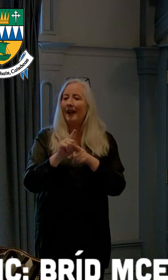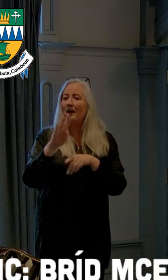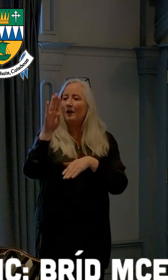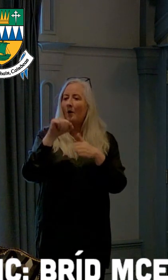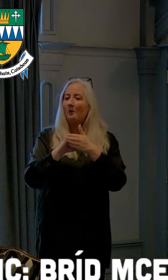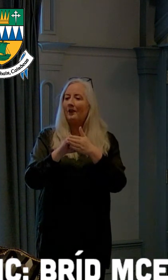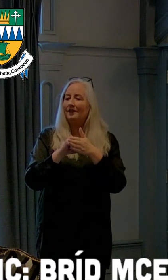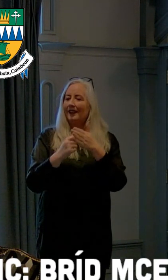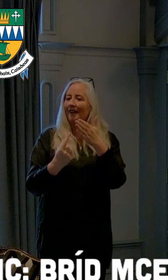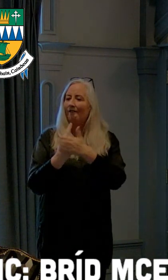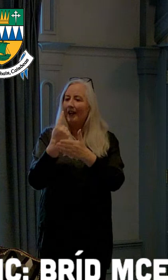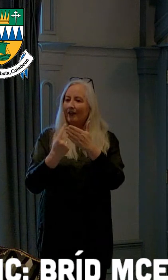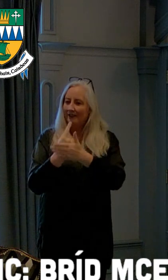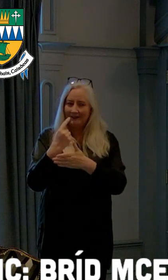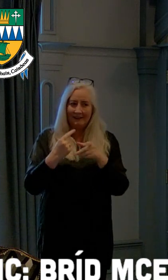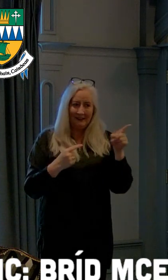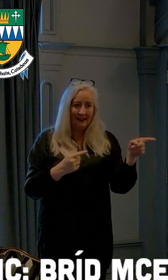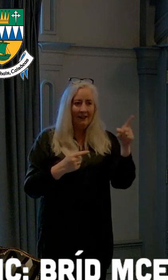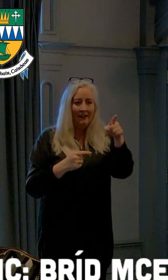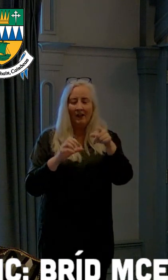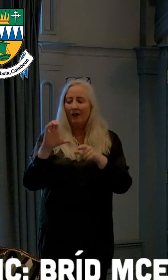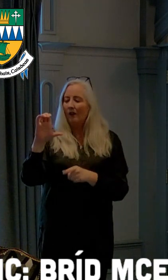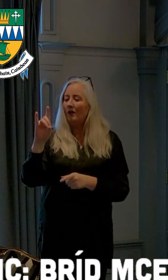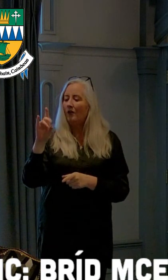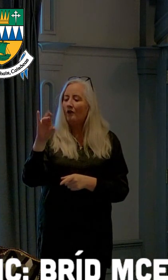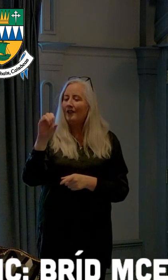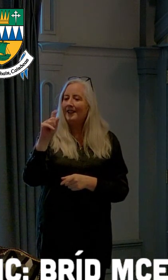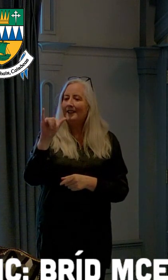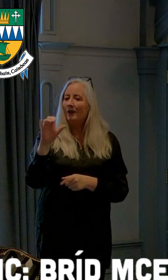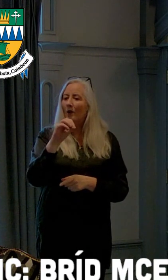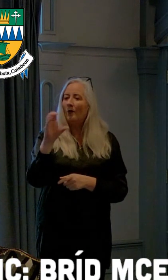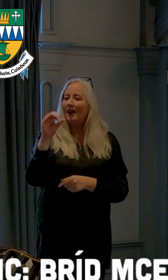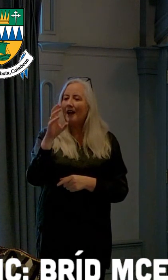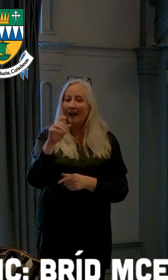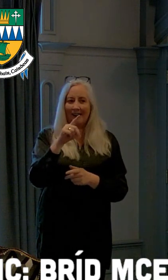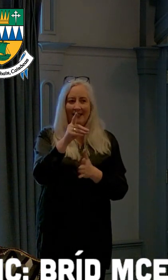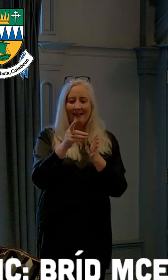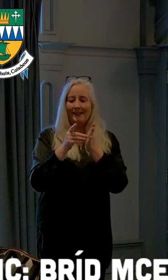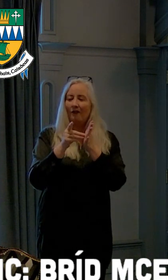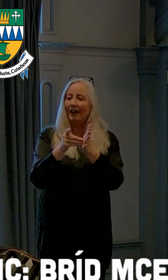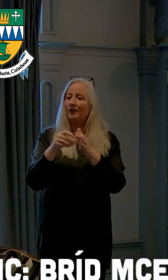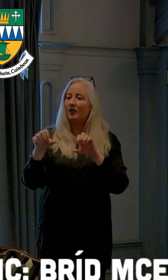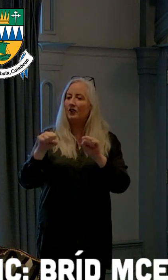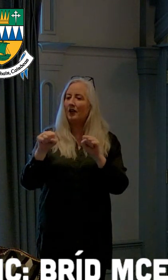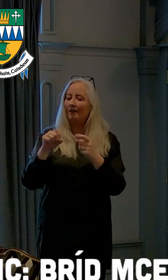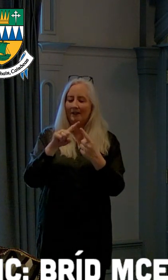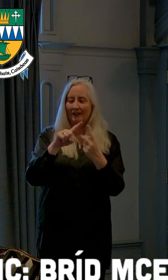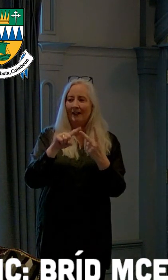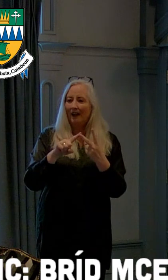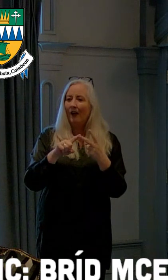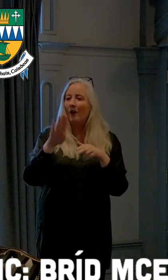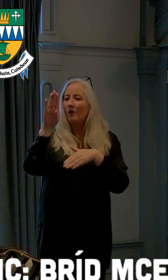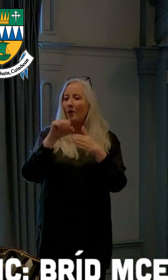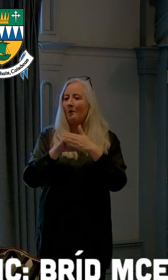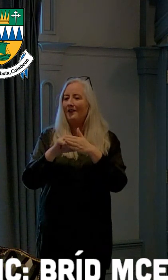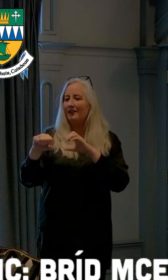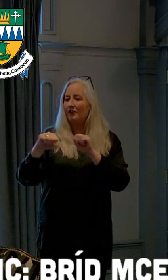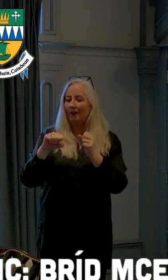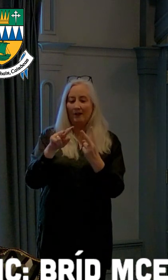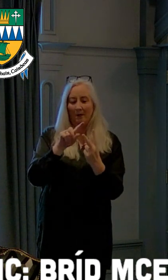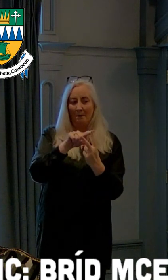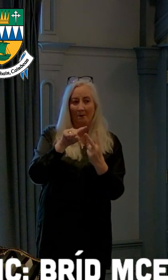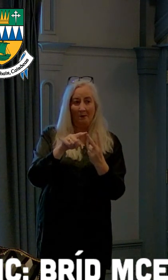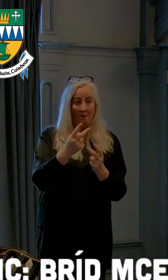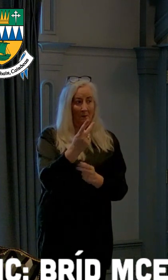and Padraig, along with Christy O'Connor, who also joins us here this afternoon, the Director of Services from Corporate Services, are going to talk to